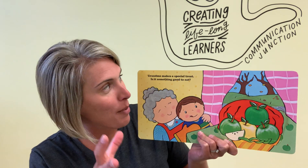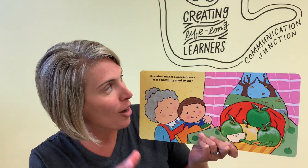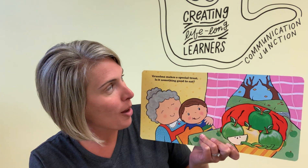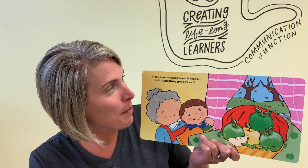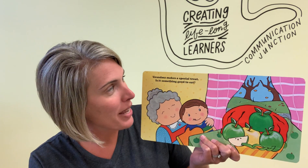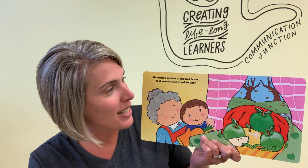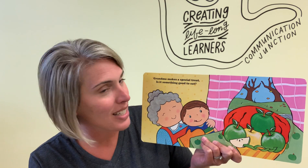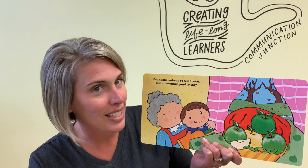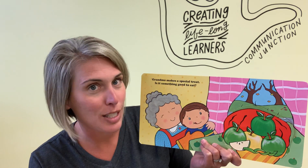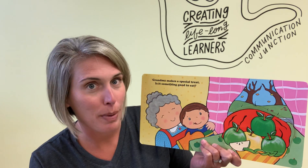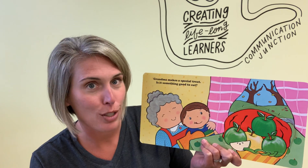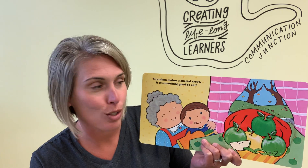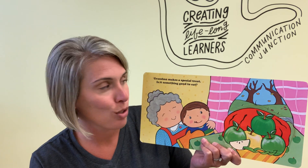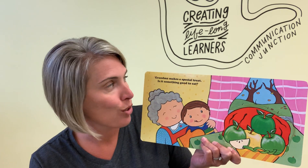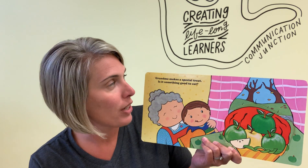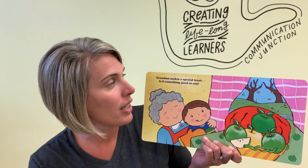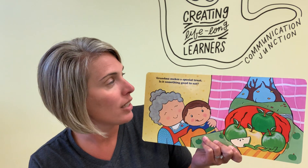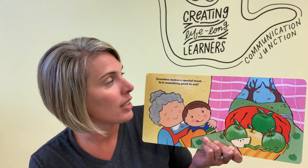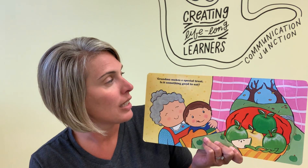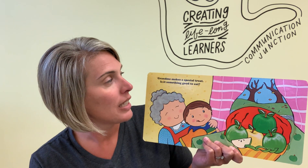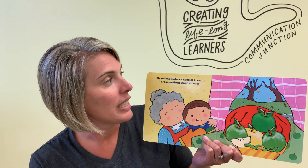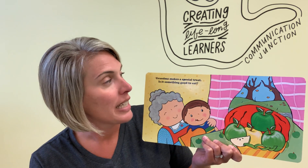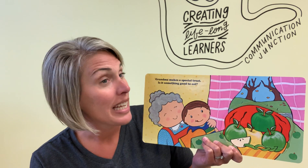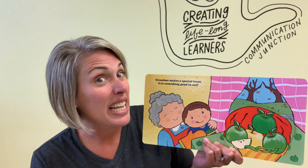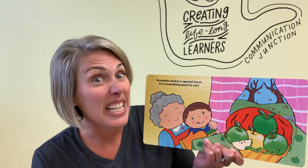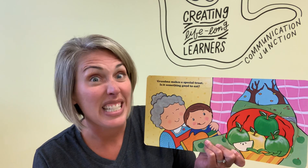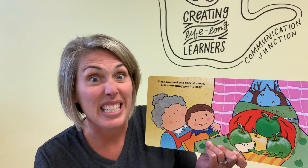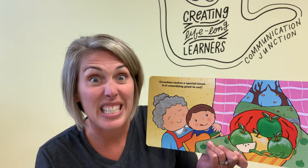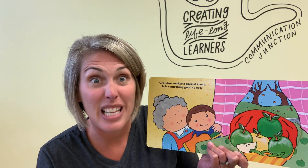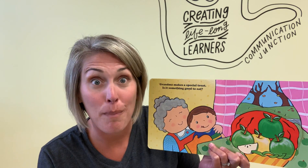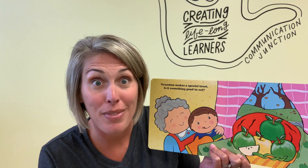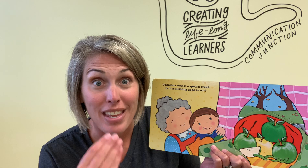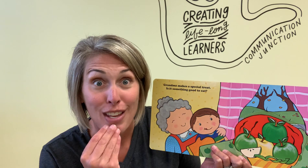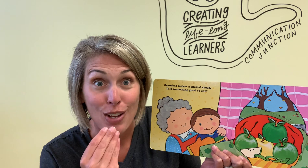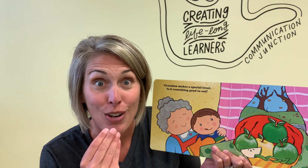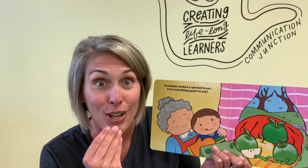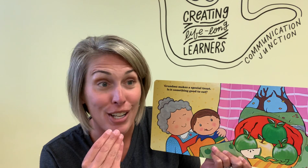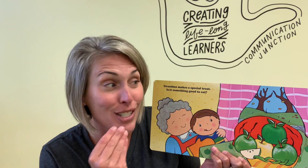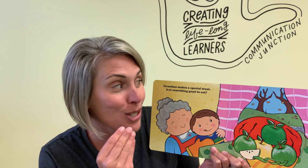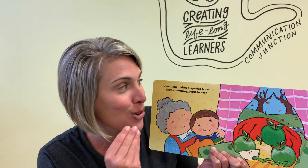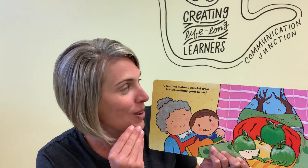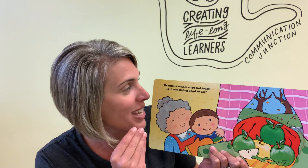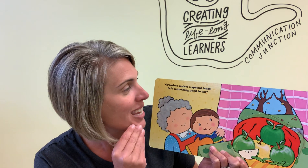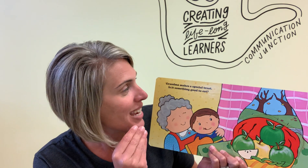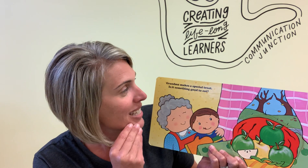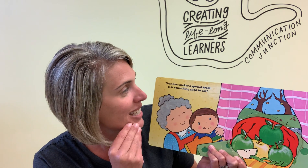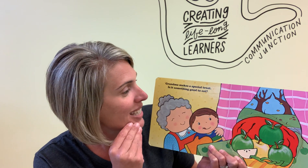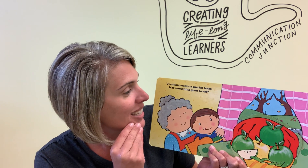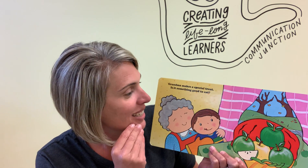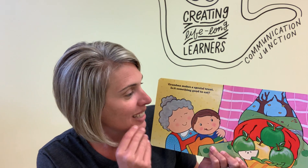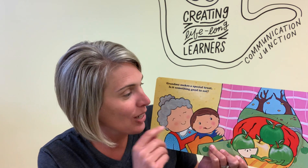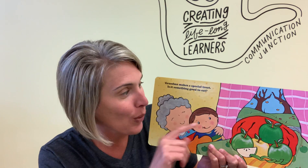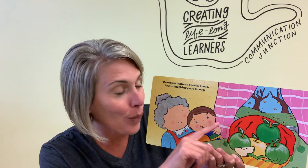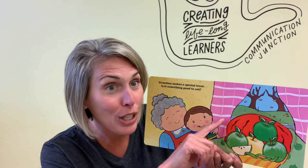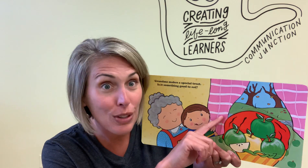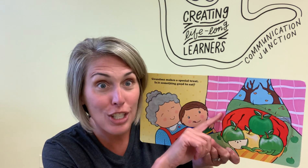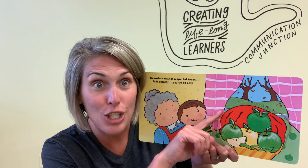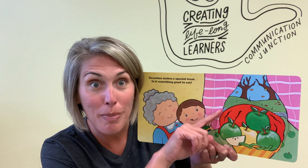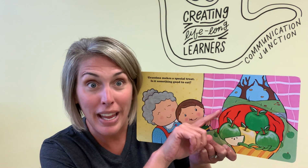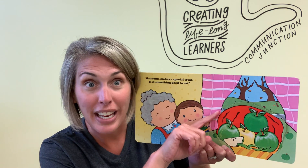Grandma makes a special treat. Is it something good to eat? What do you think she made? Are